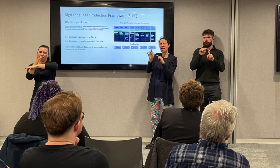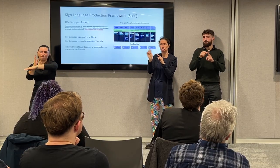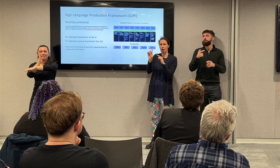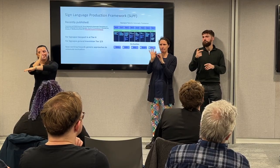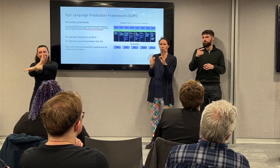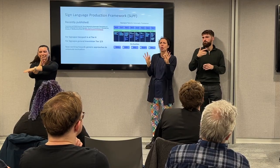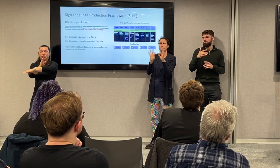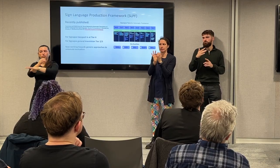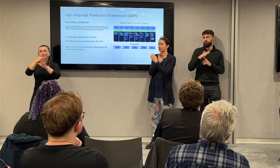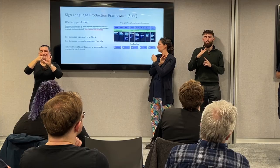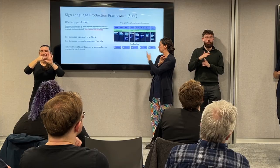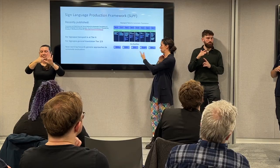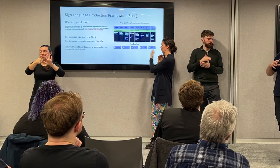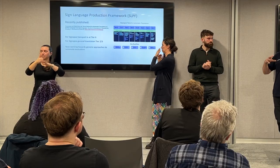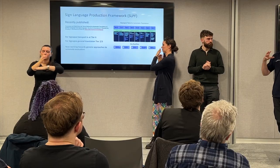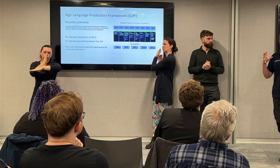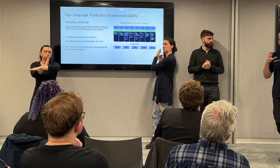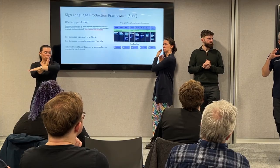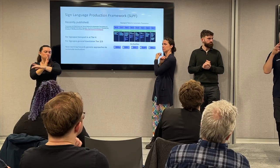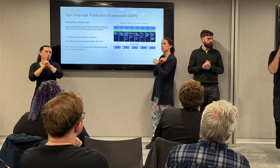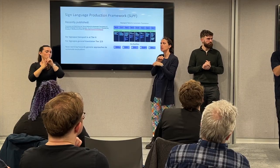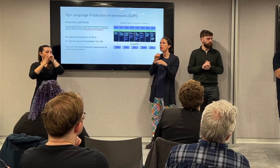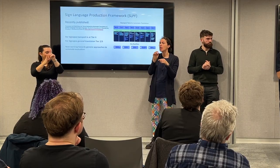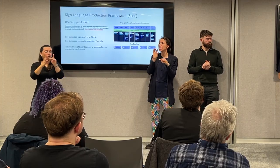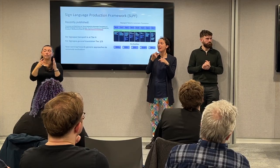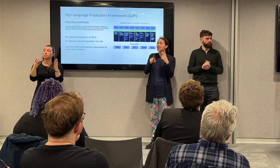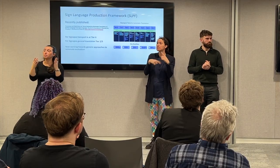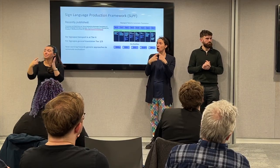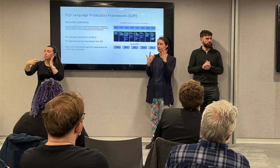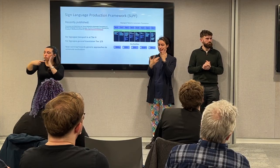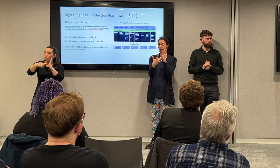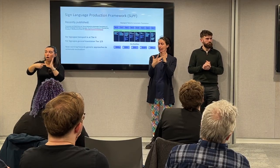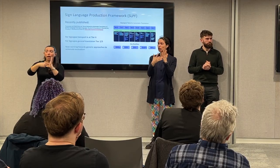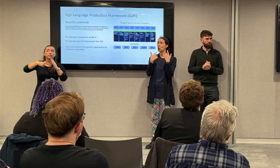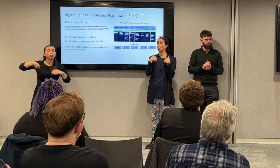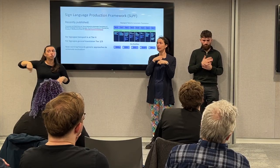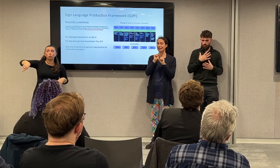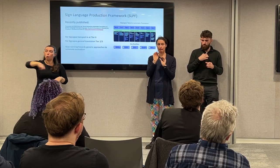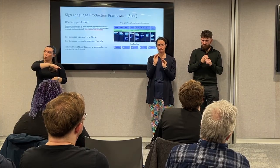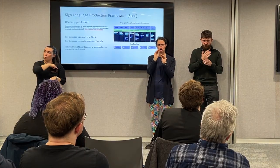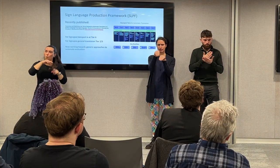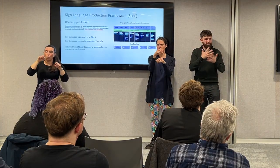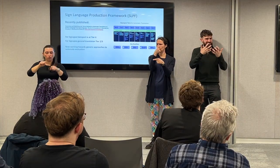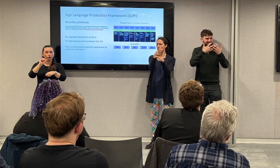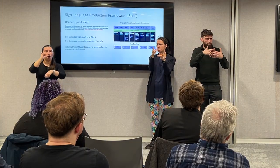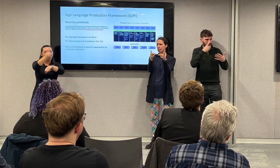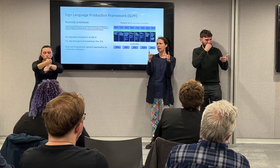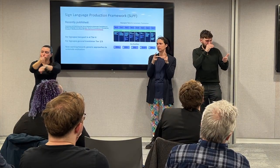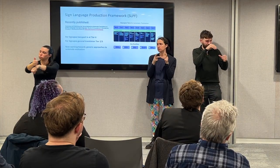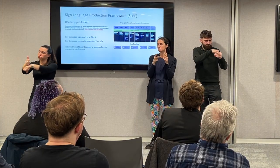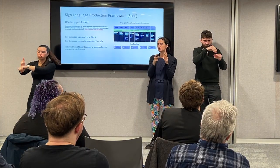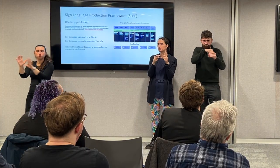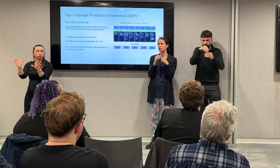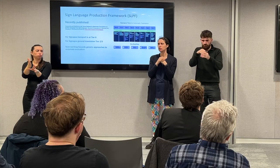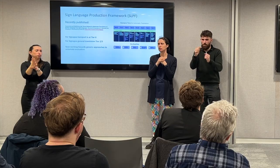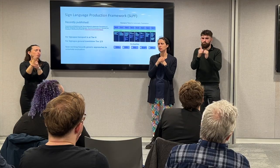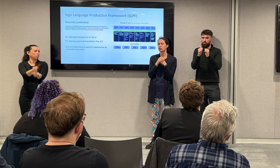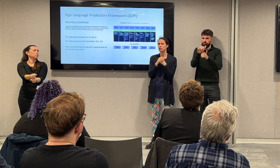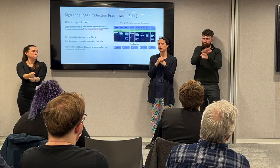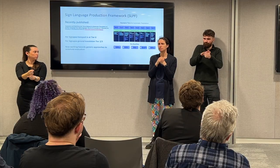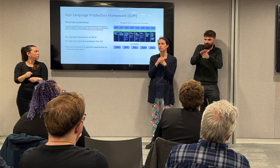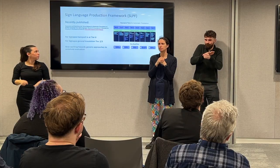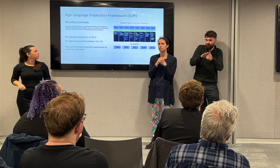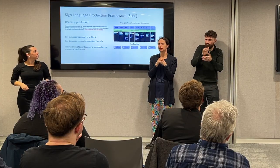is about having technology that we can put in the right places. And so